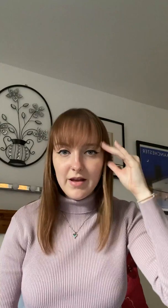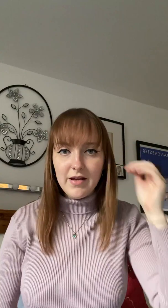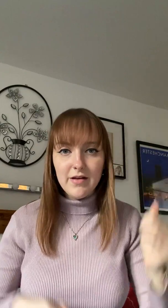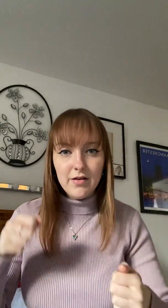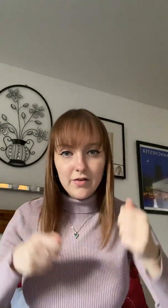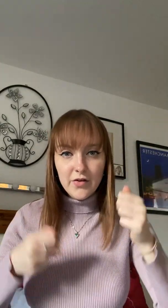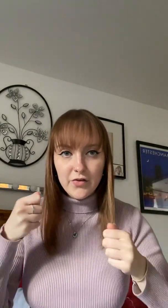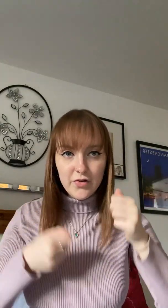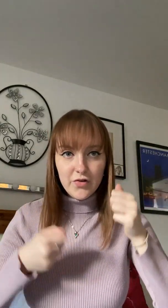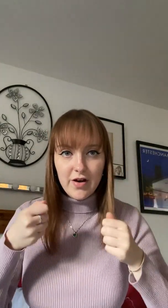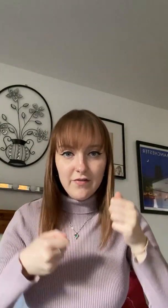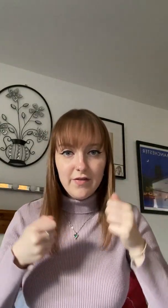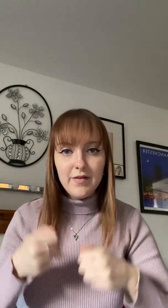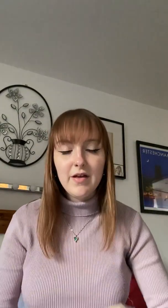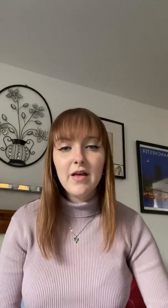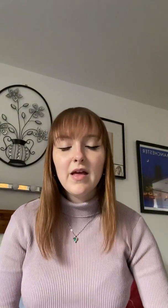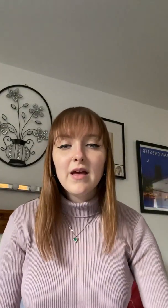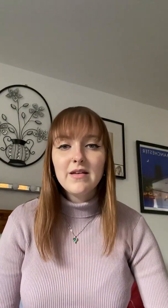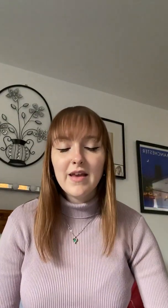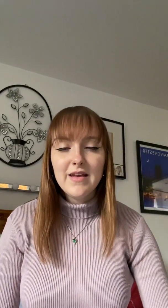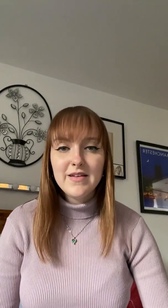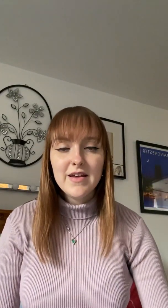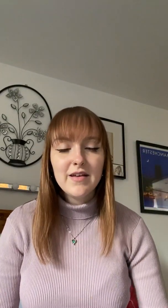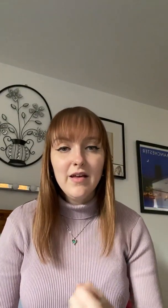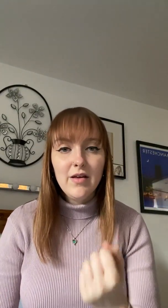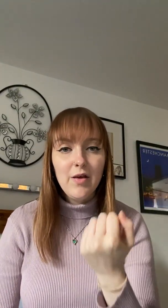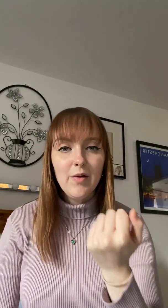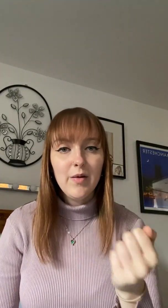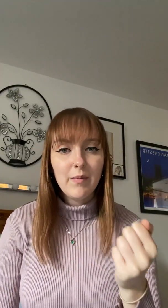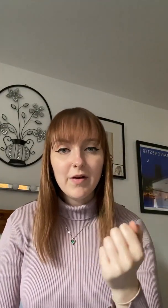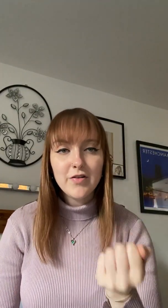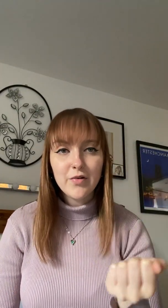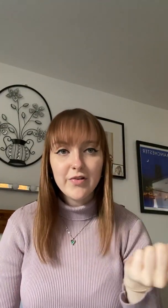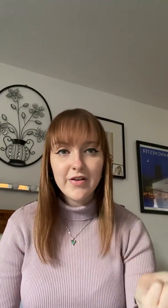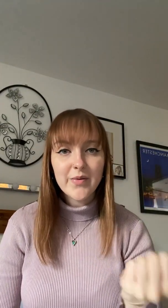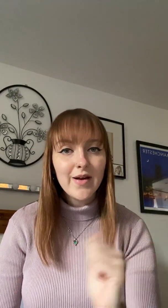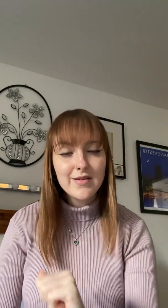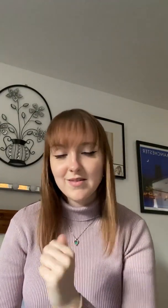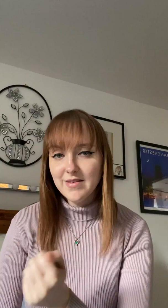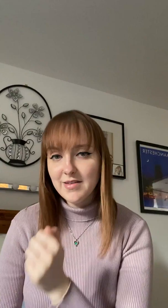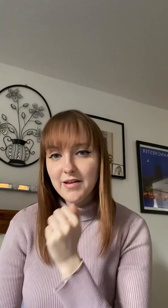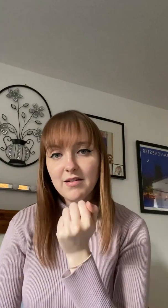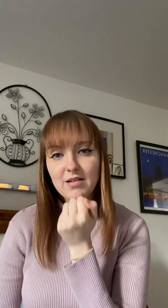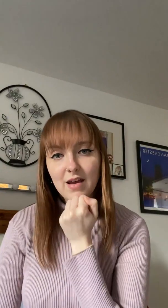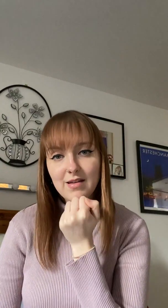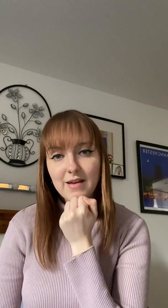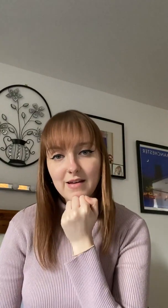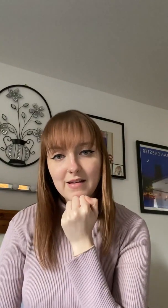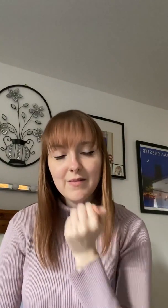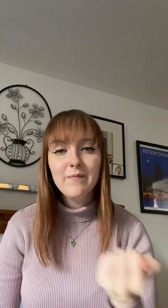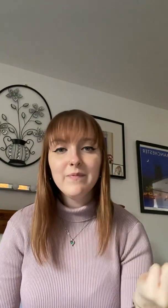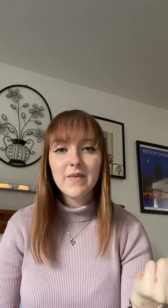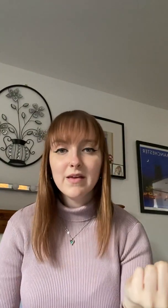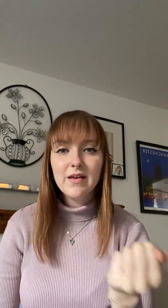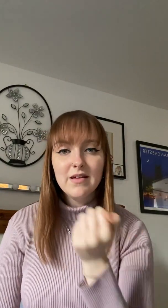learning to drive. Dating, you punch your chin twice, so dating.